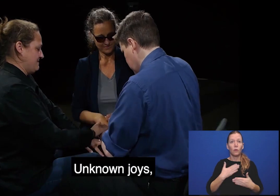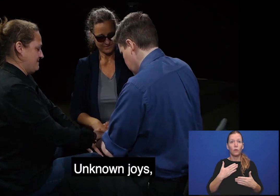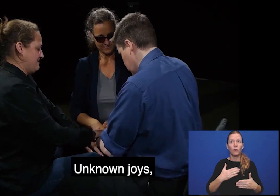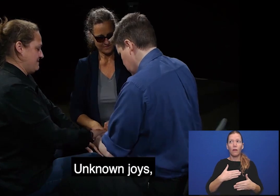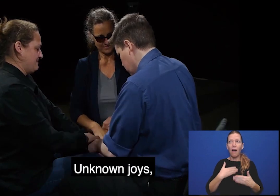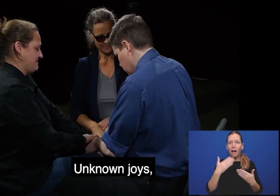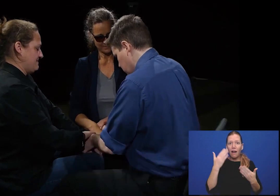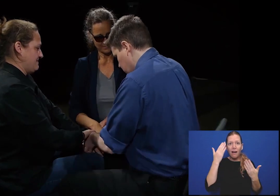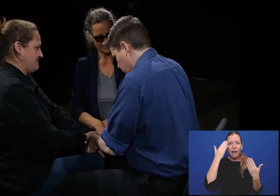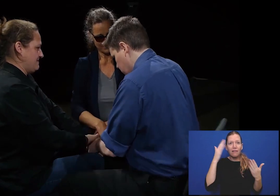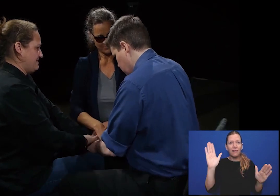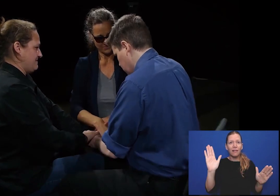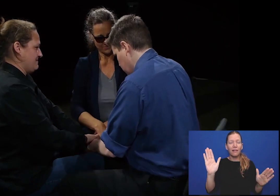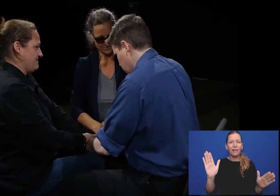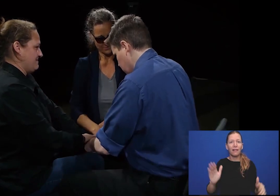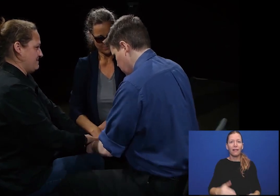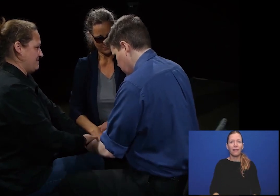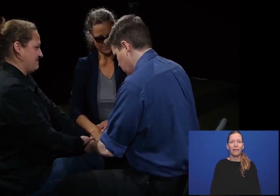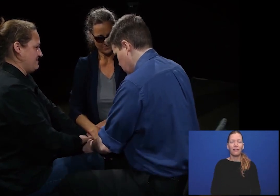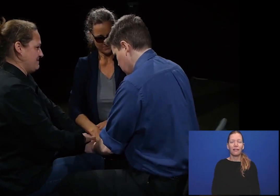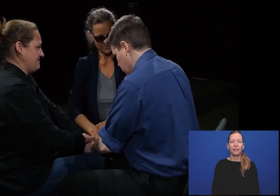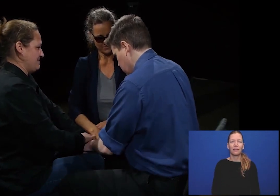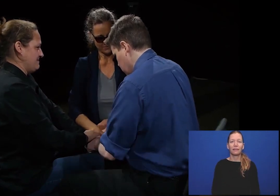Unknown joys.